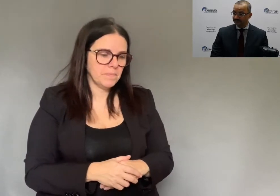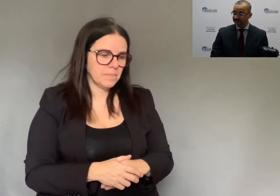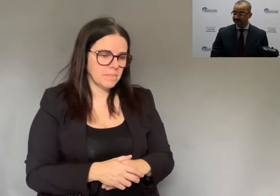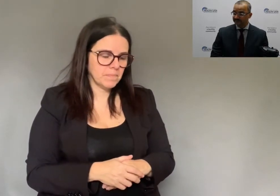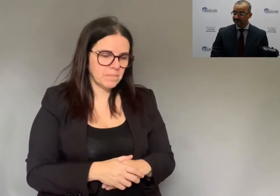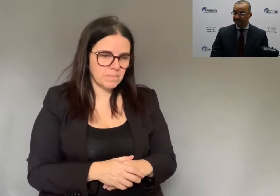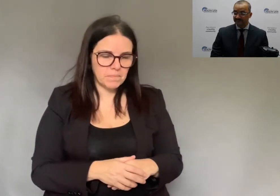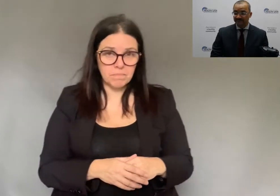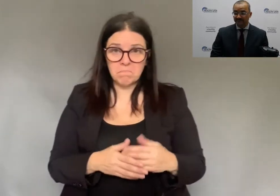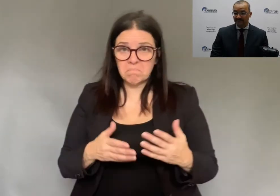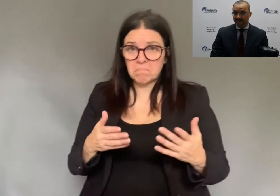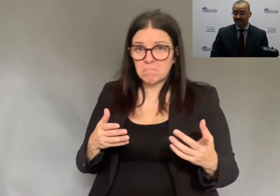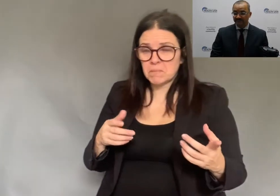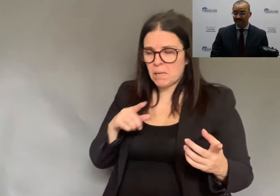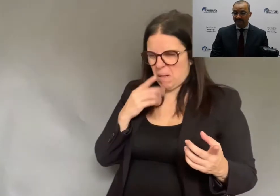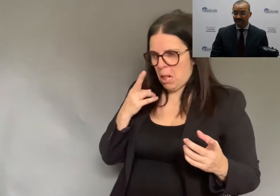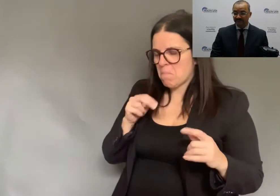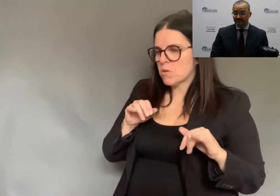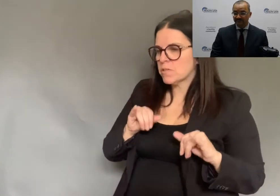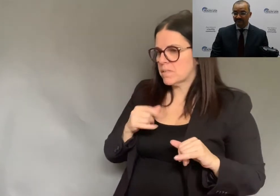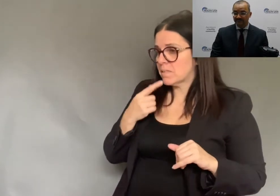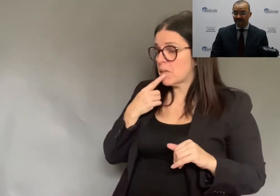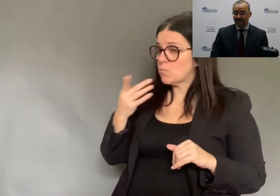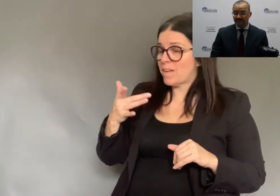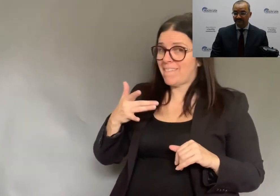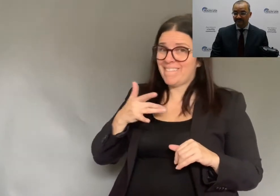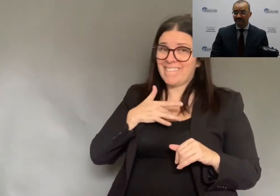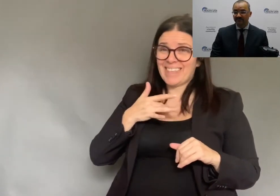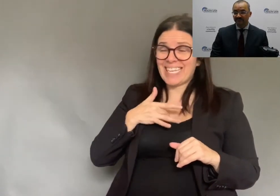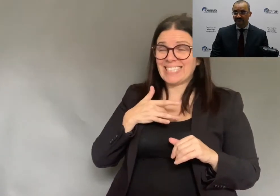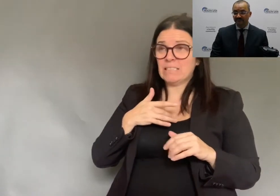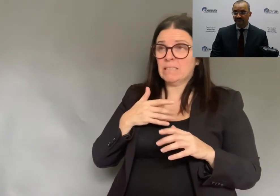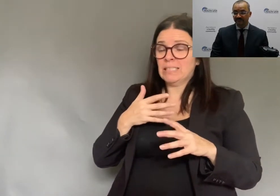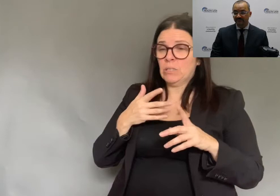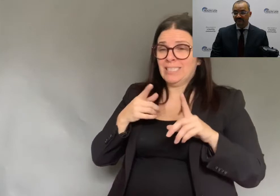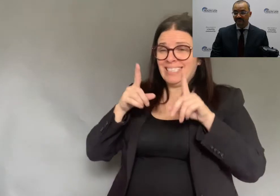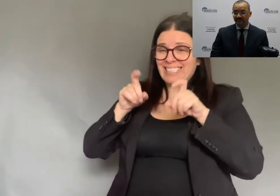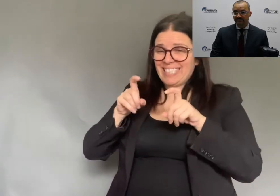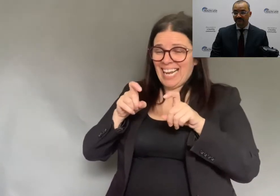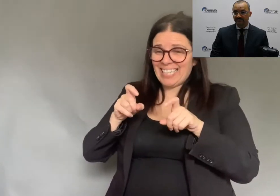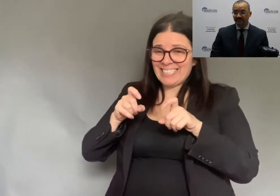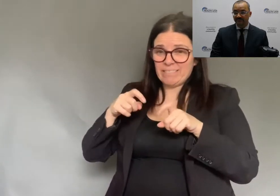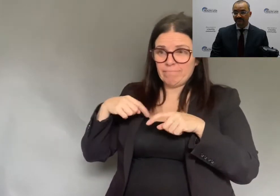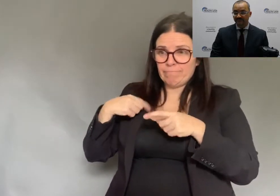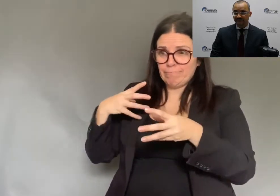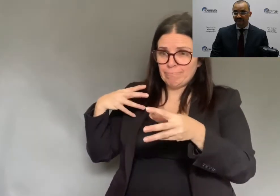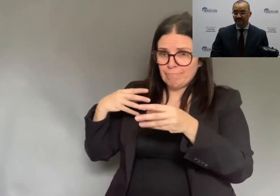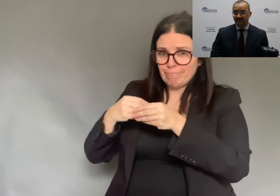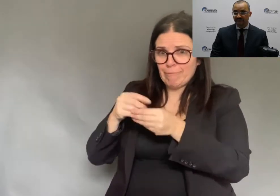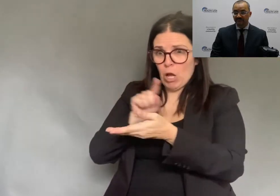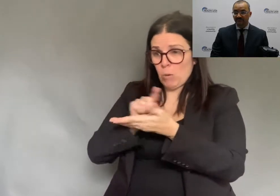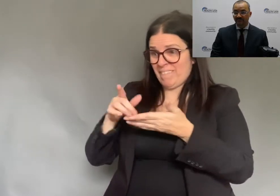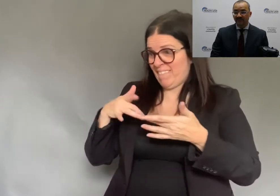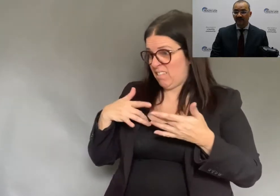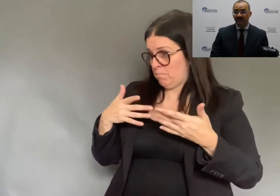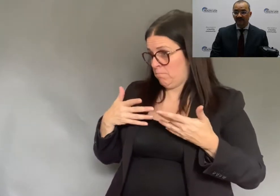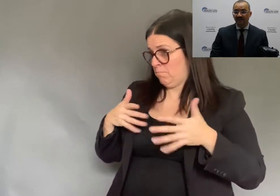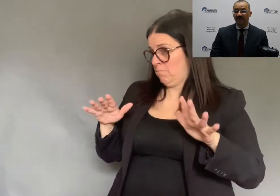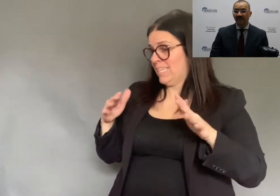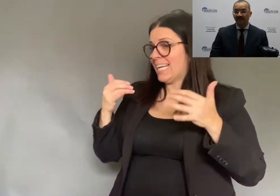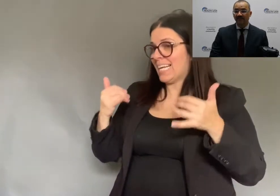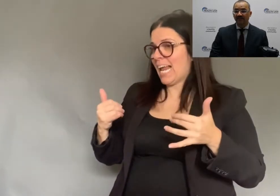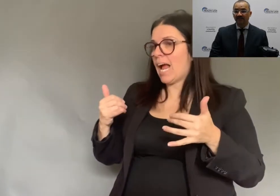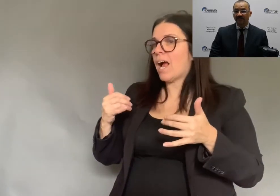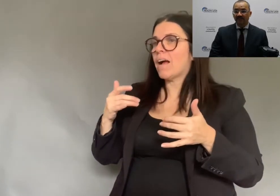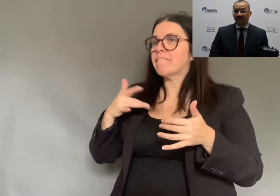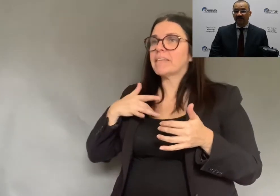So would you say then the massive numbers of tests that you complete every day are pretty much done? Like, you think just now is the time that we